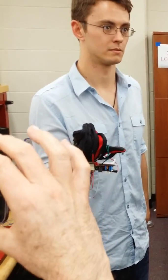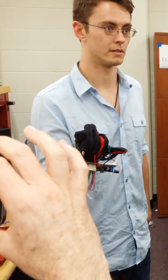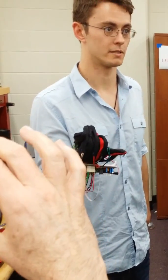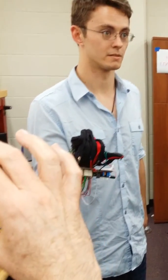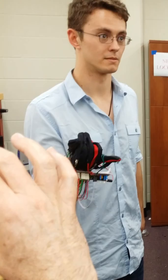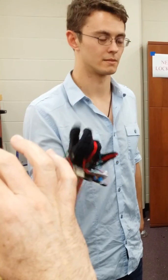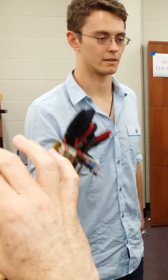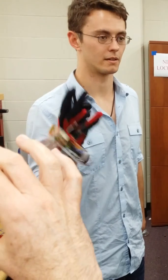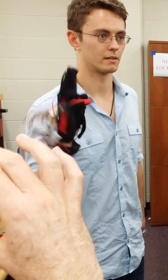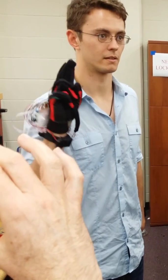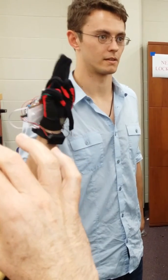Mm-hmm. Yes.